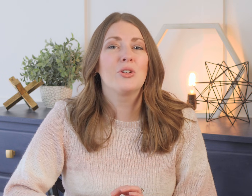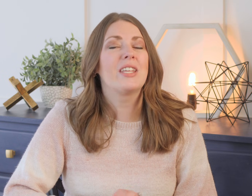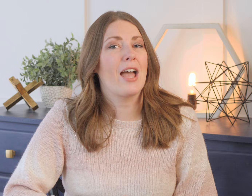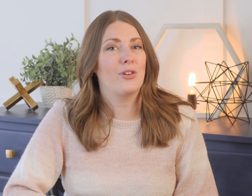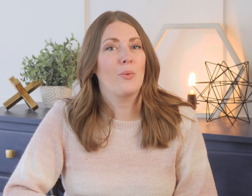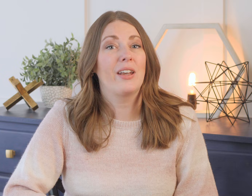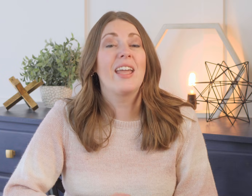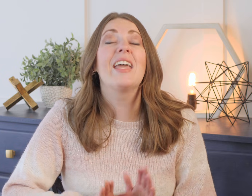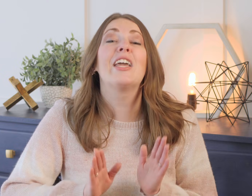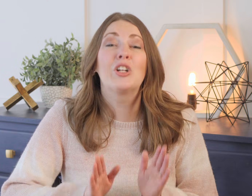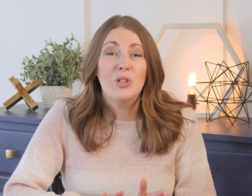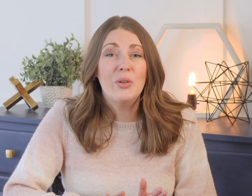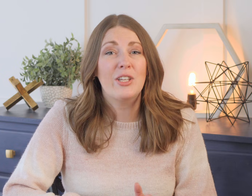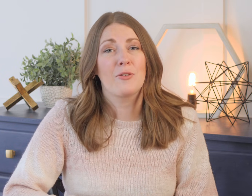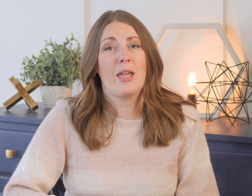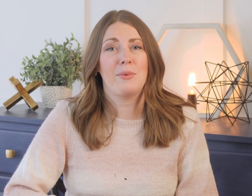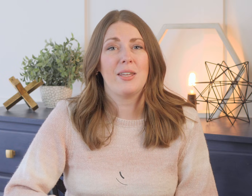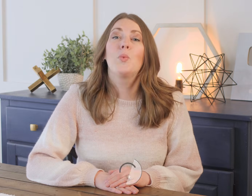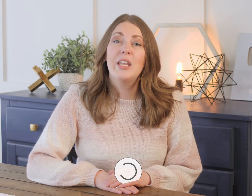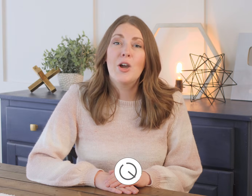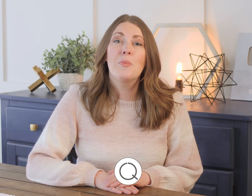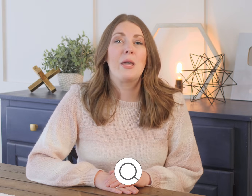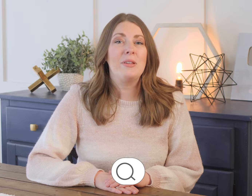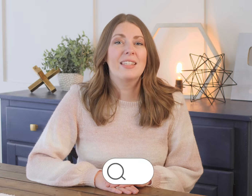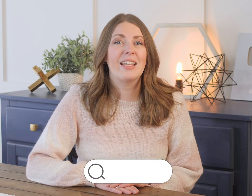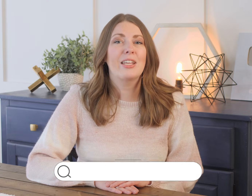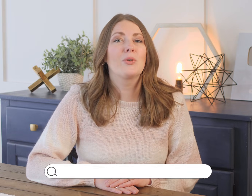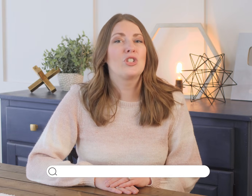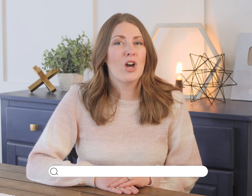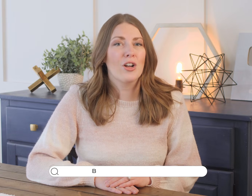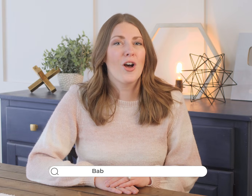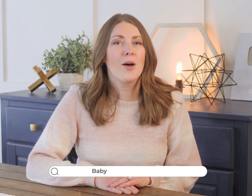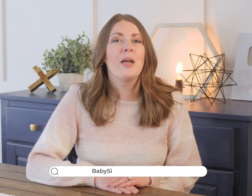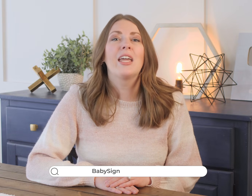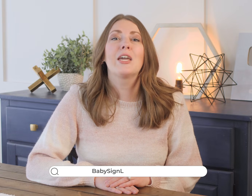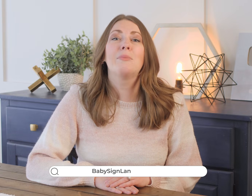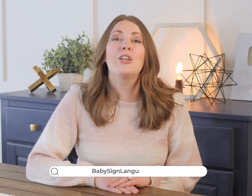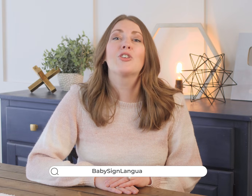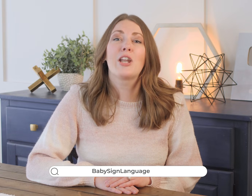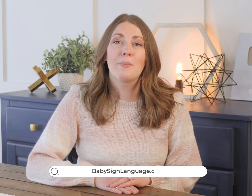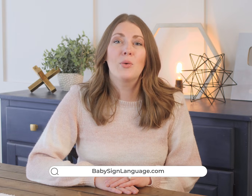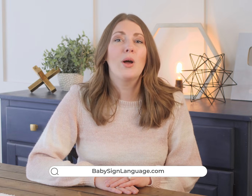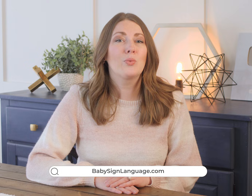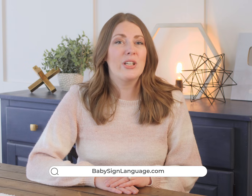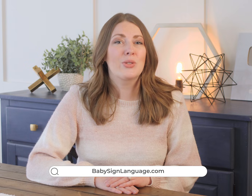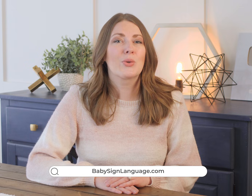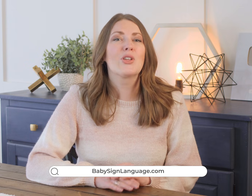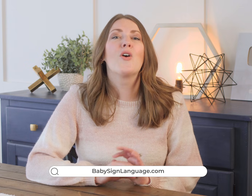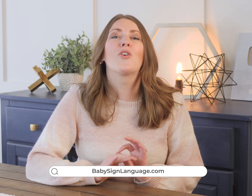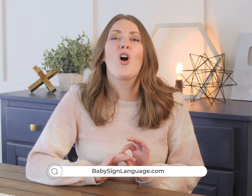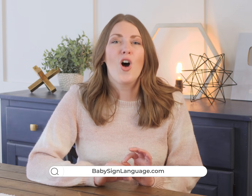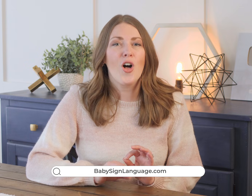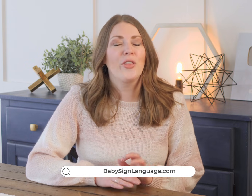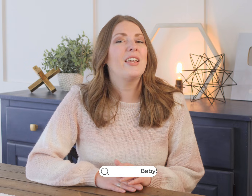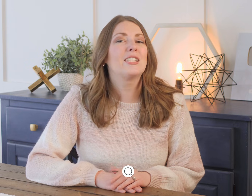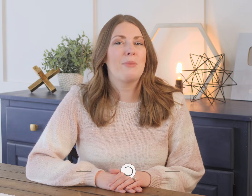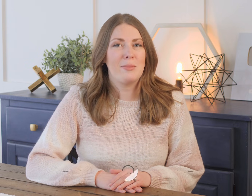to everyone, including your baby. We know babysignlanguage.com can be your #1 resource for all things baby